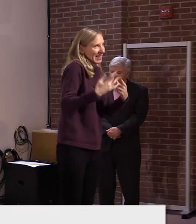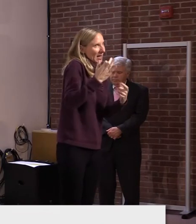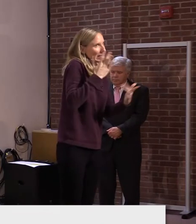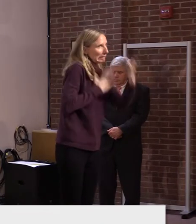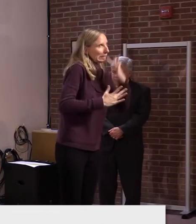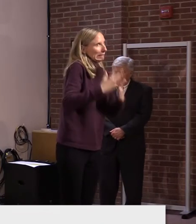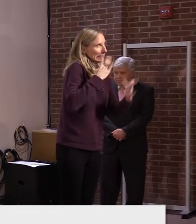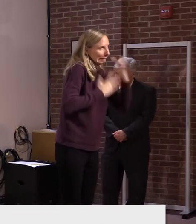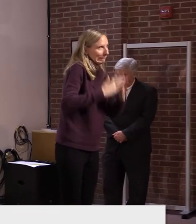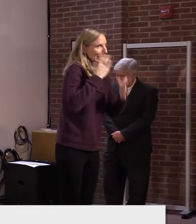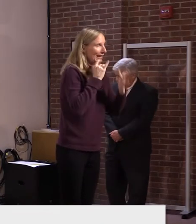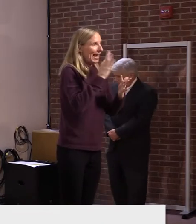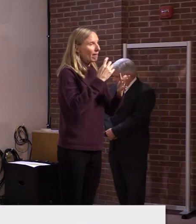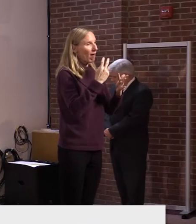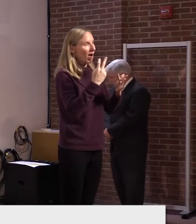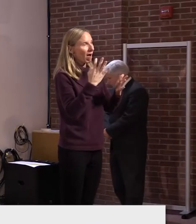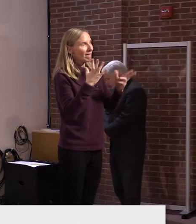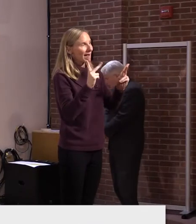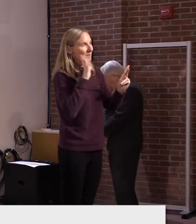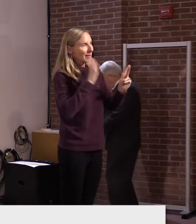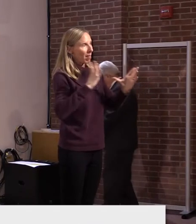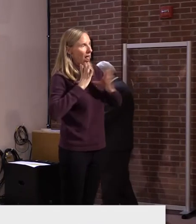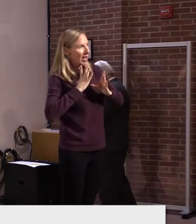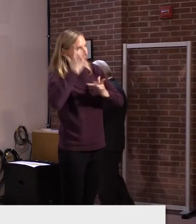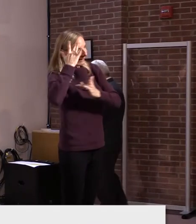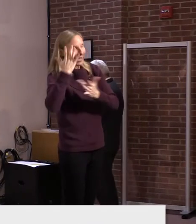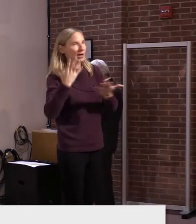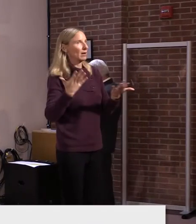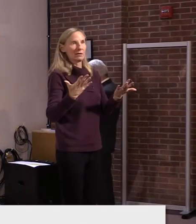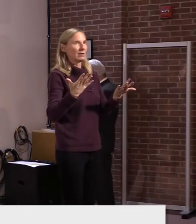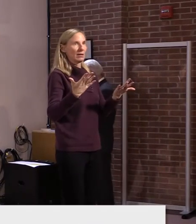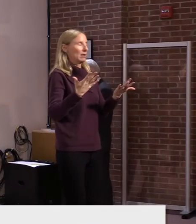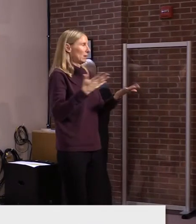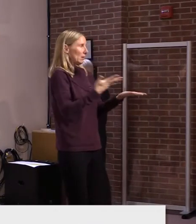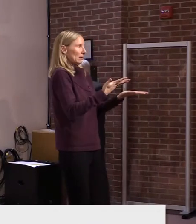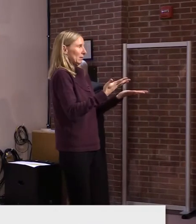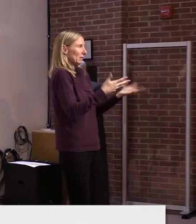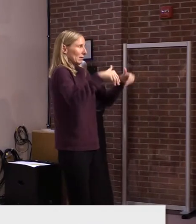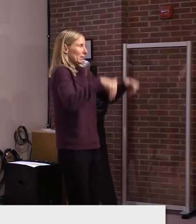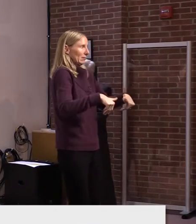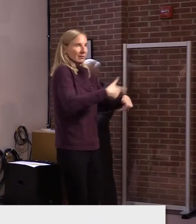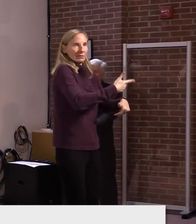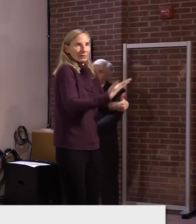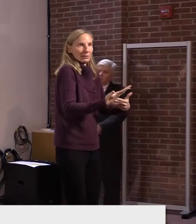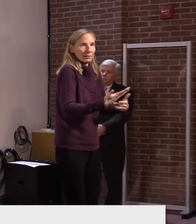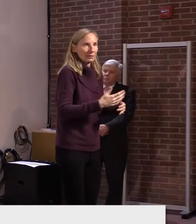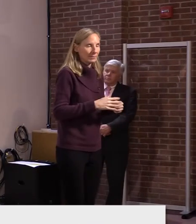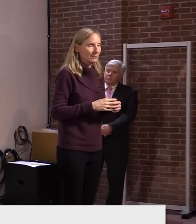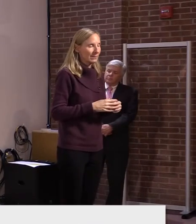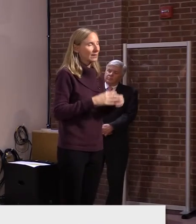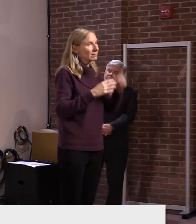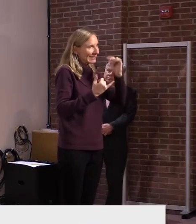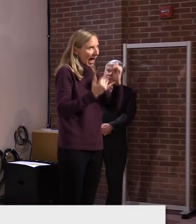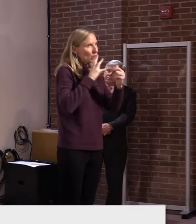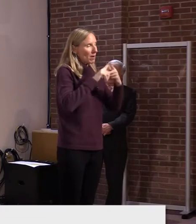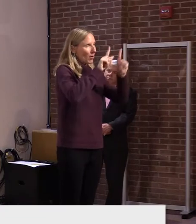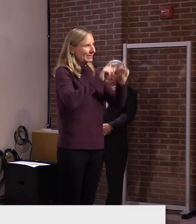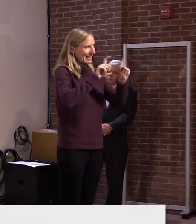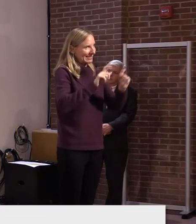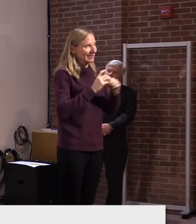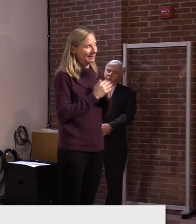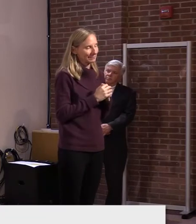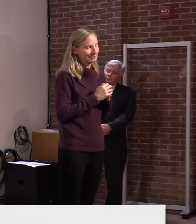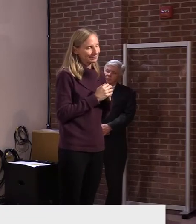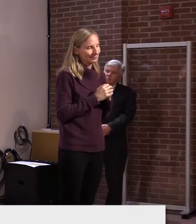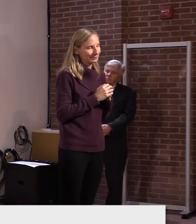deep bench in many communities to operate our schools, so it'll be challenging. In terms of the testing, though, I think, you know, firstly, we have to look at